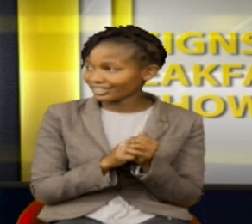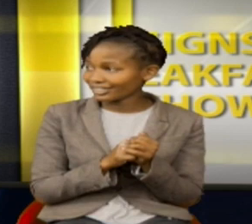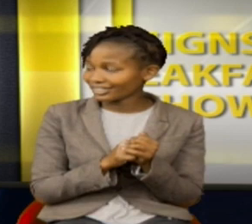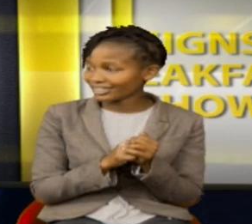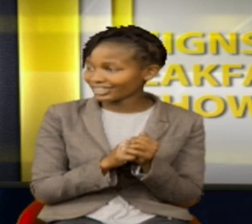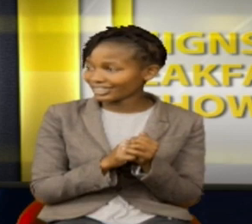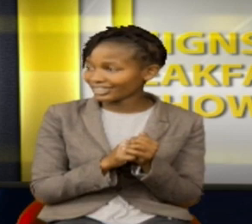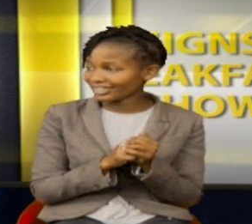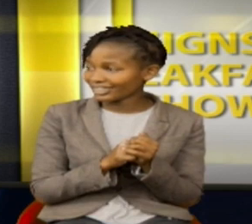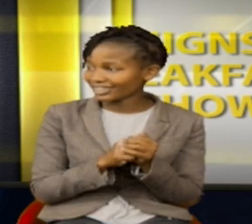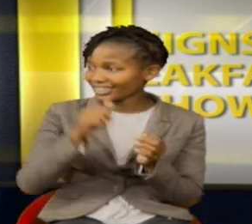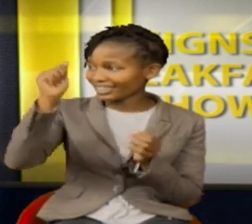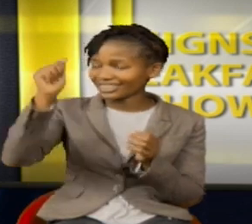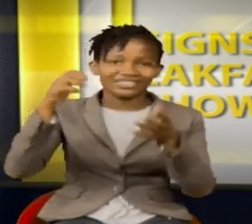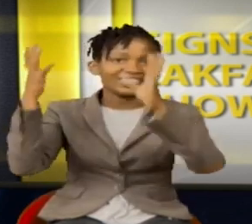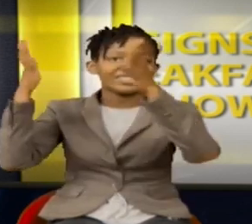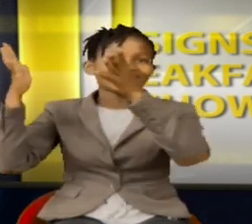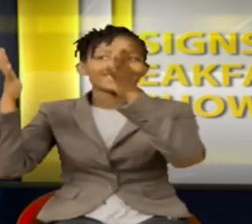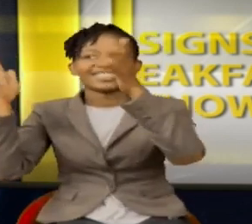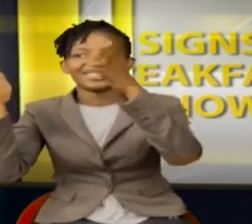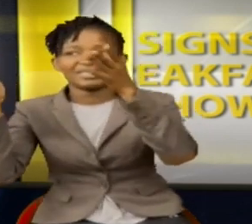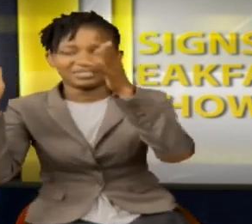Punguza. Yeah. And then